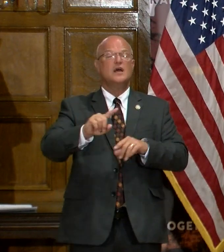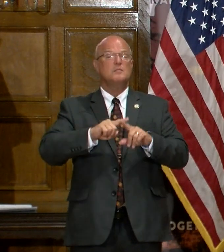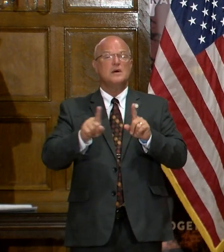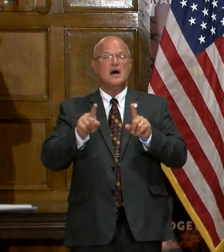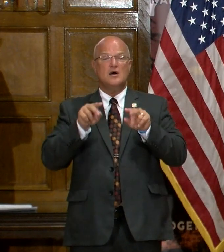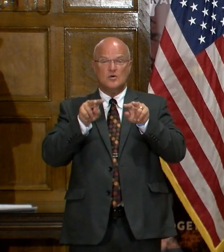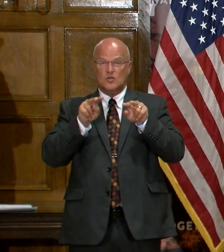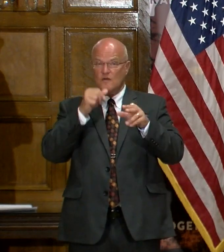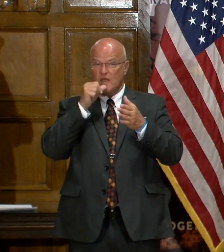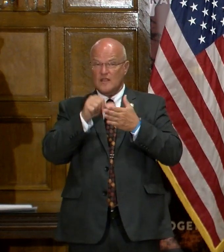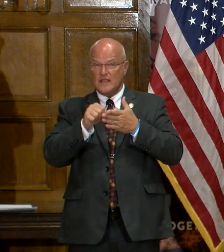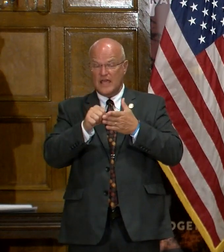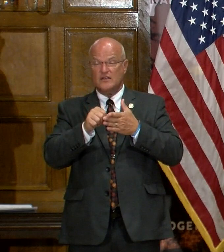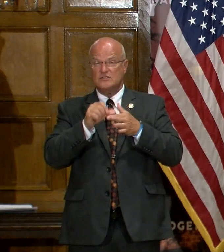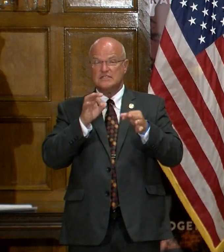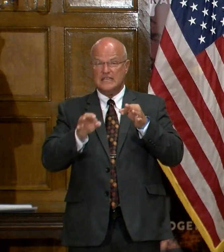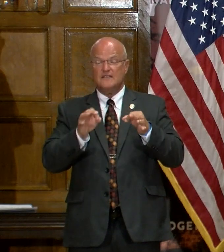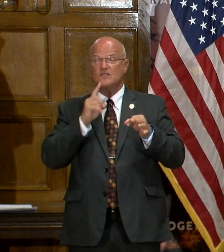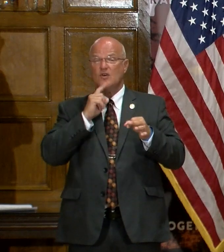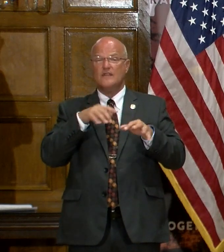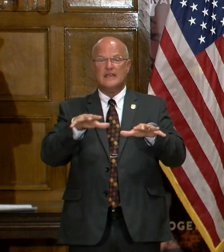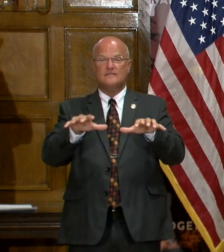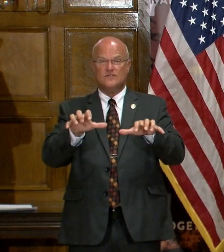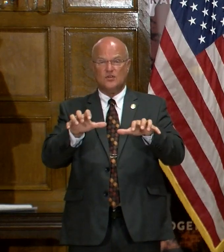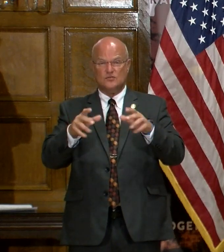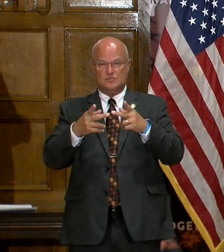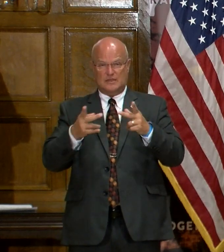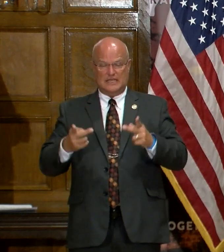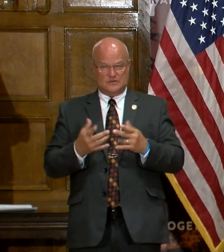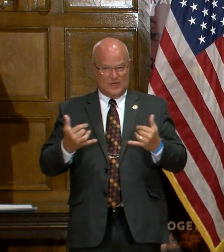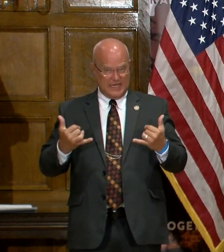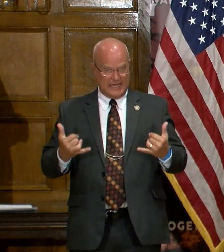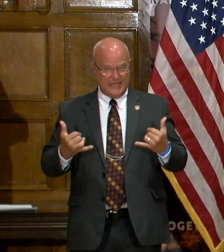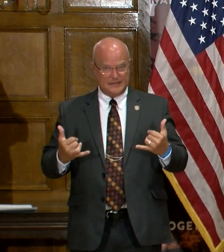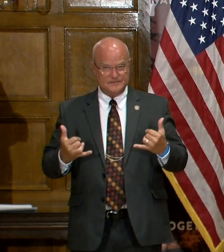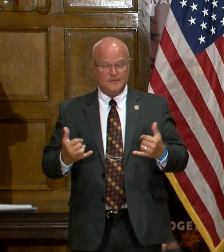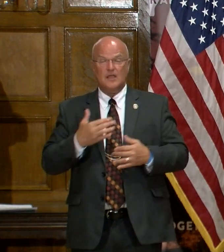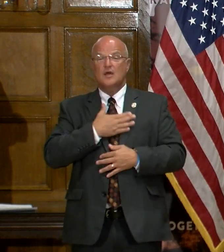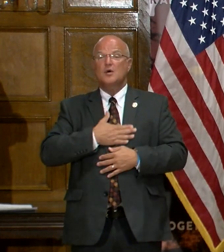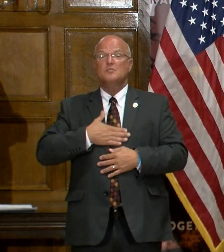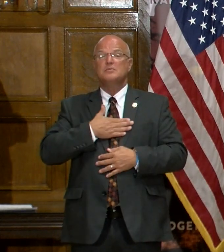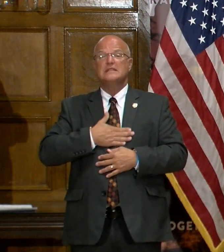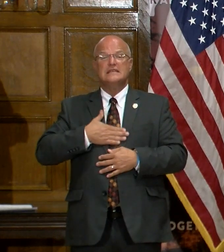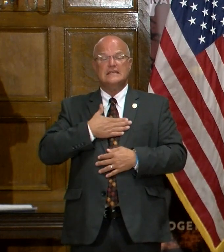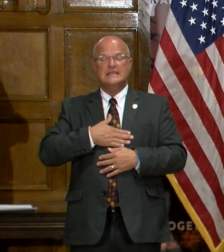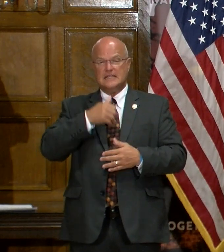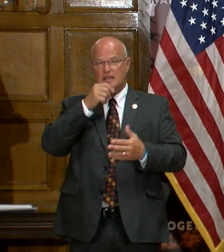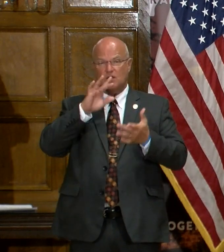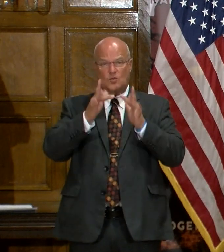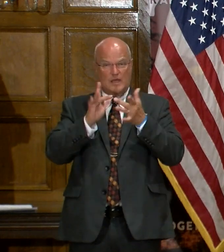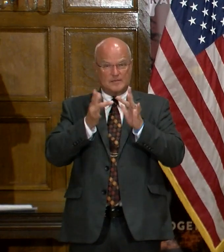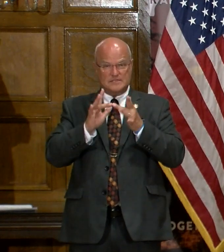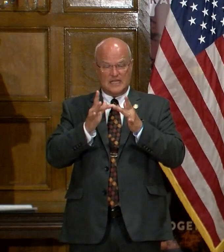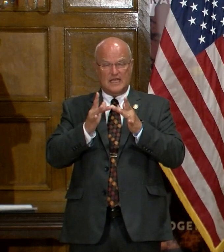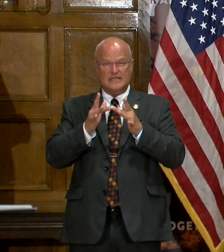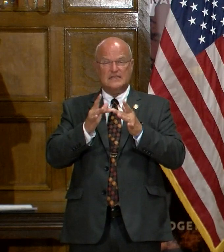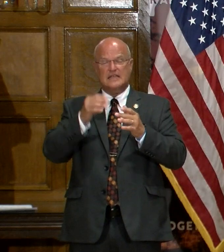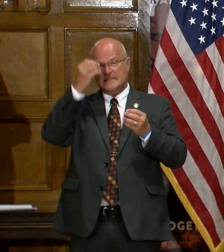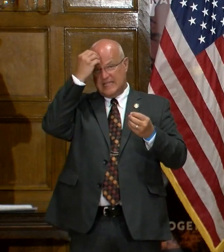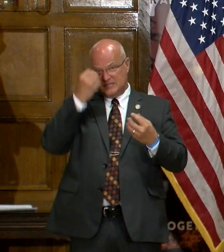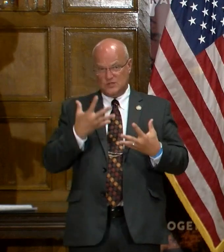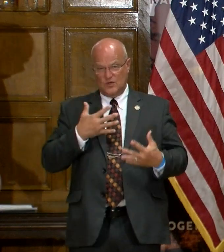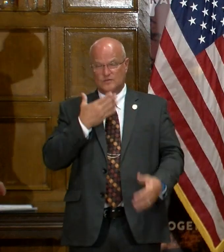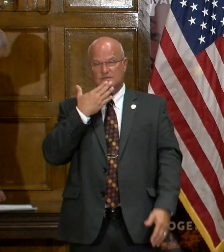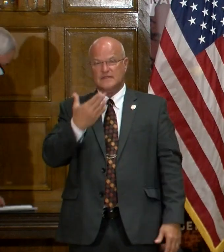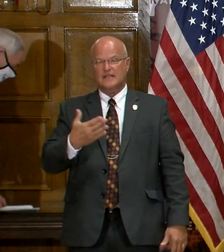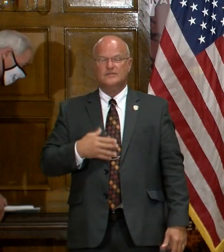be looking for those letters in the mail for those who are in that hold status. But again, please go to our website. If you have that fraudulent claim, reach out and let us